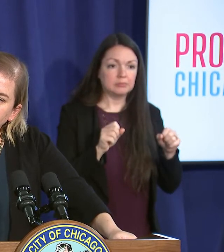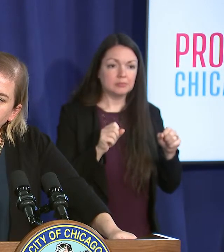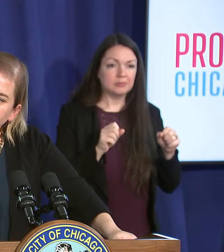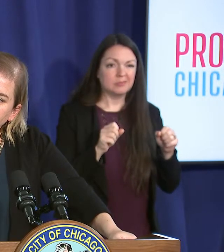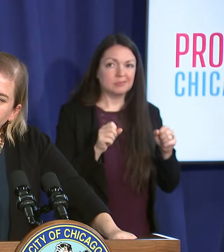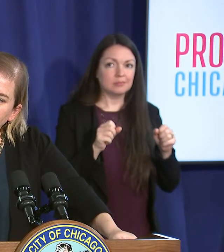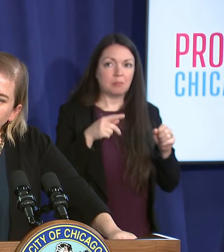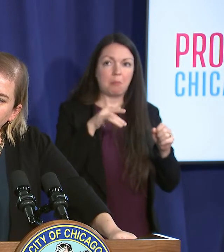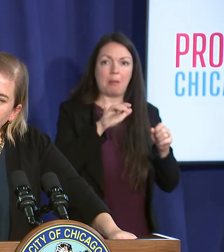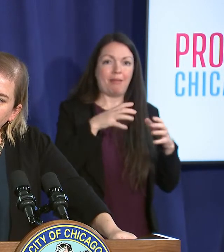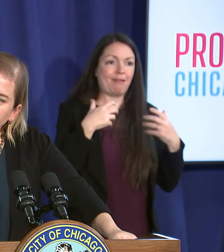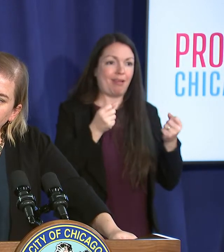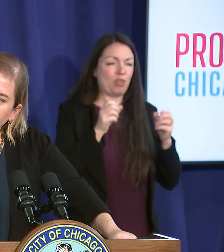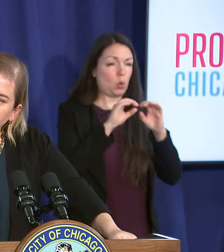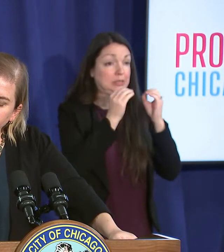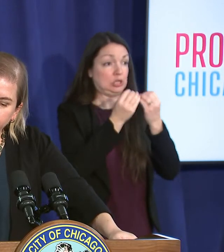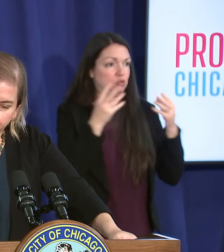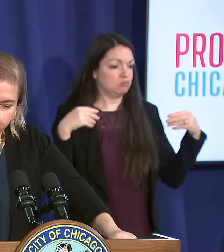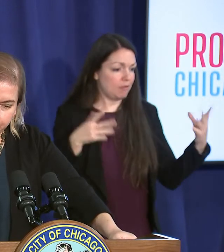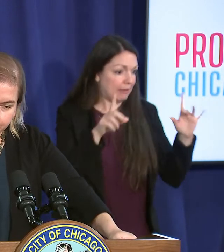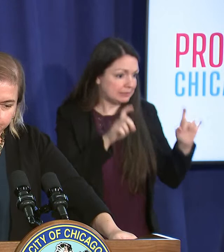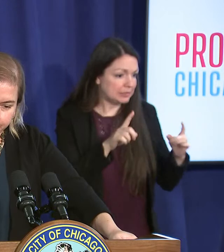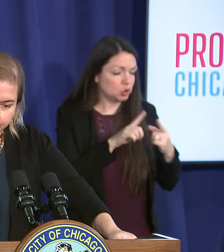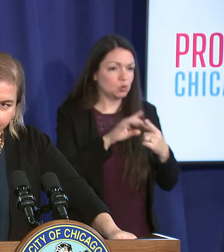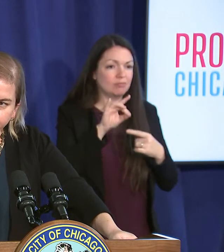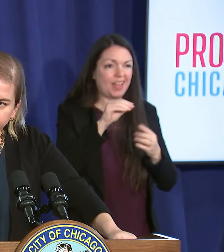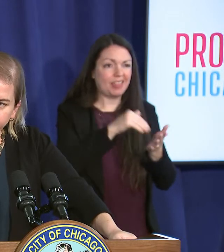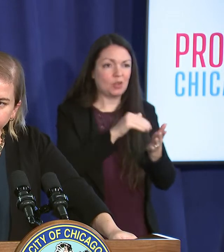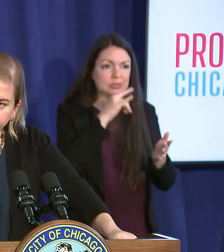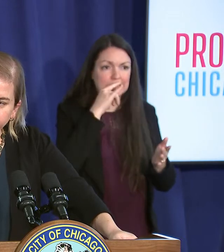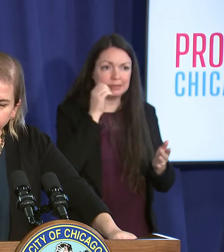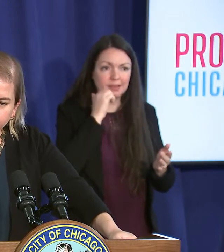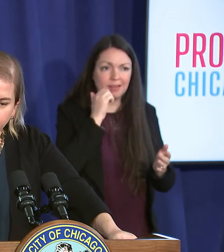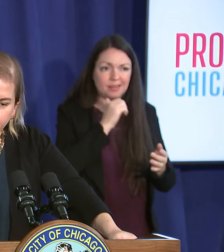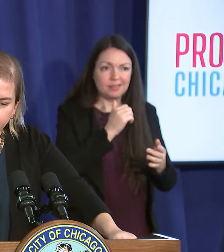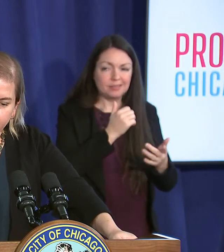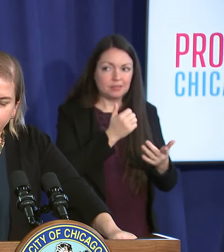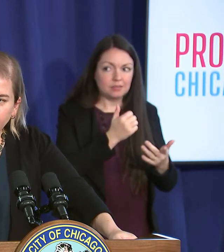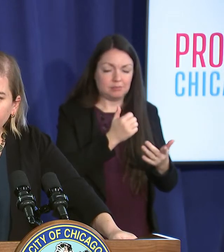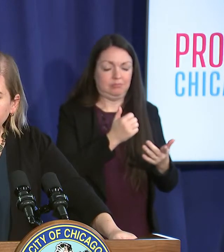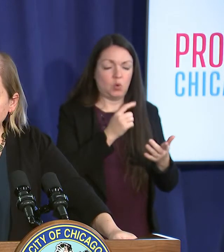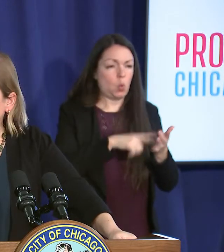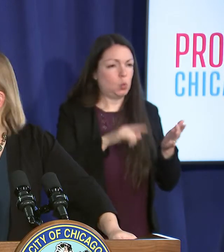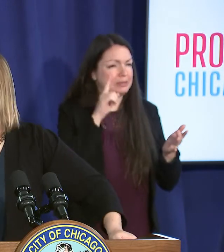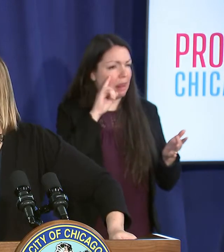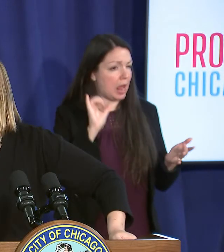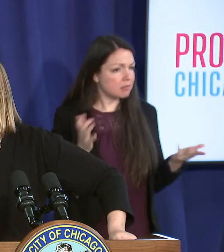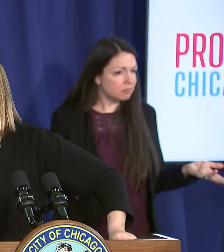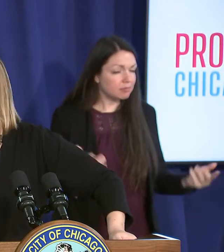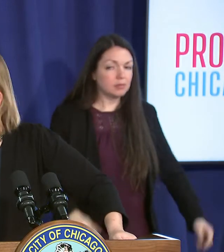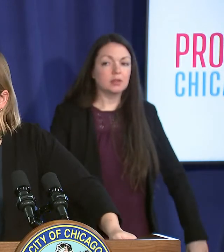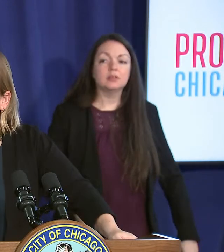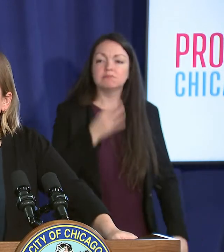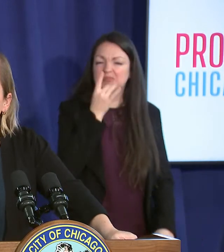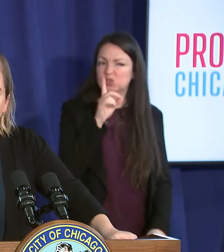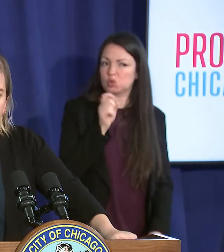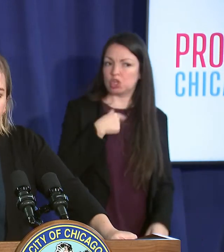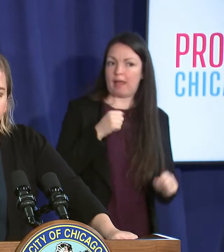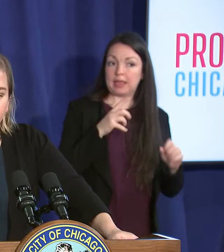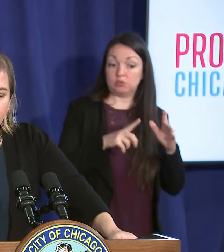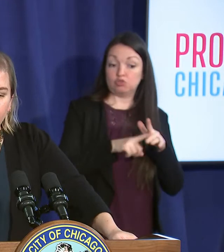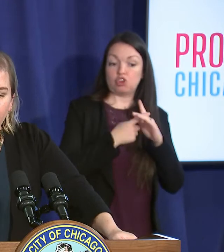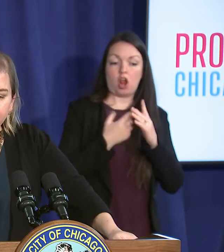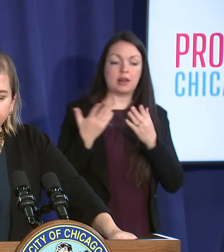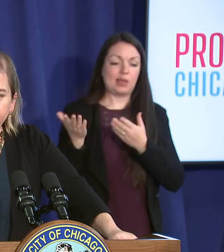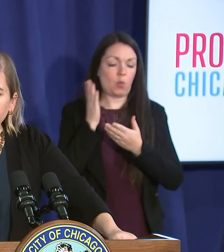a public health organization that provides testing to 80,000 kids on a regular basis. Yeah, I think it's a really interesting question. I'll start and you can chime